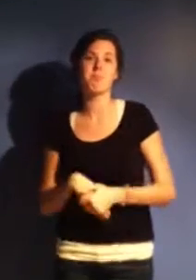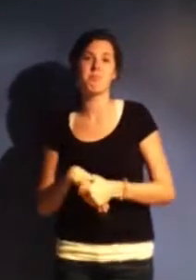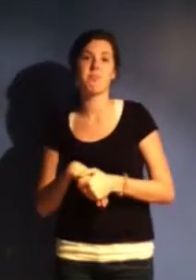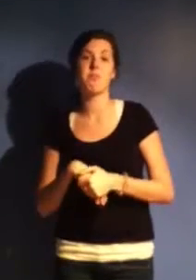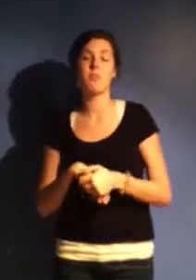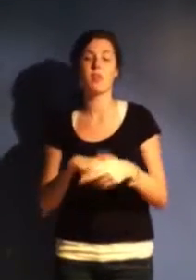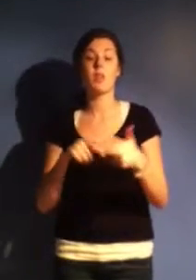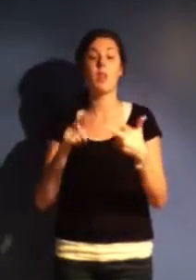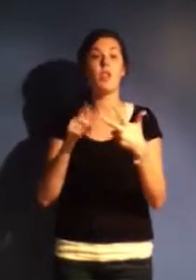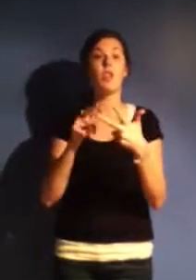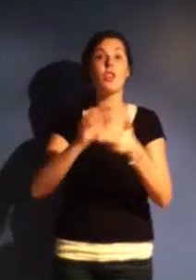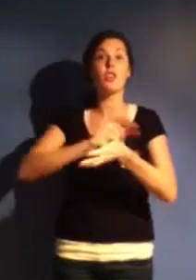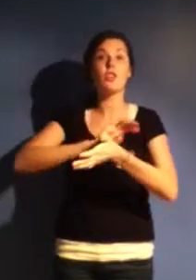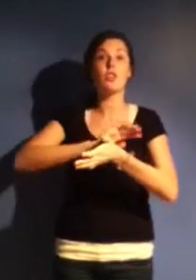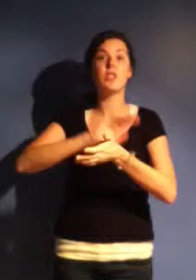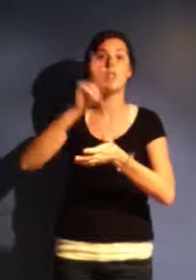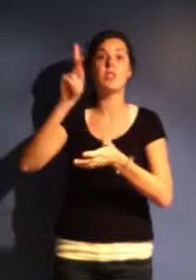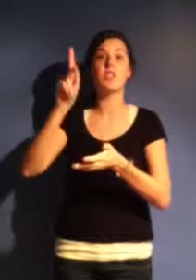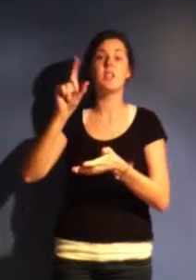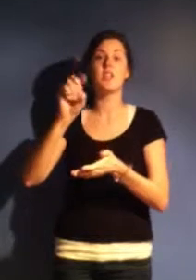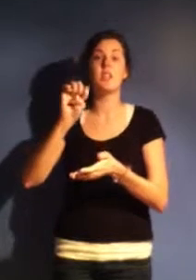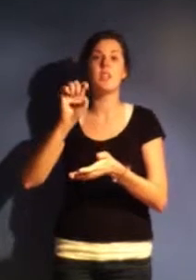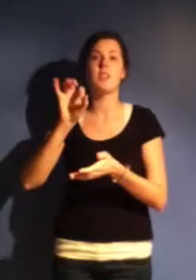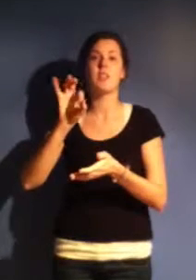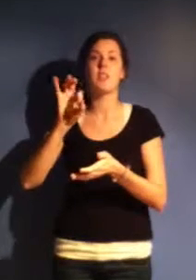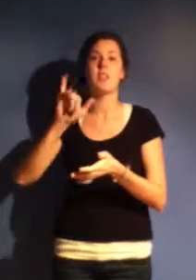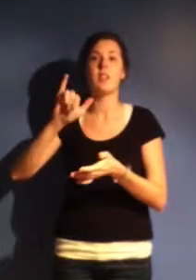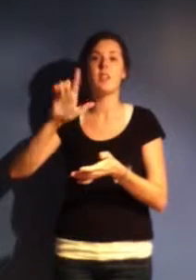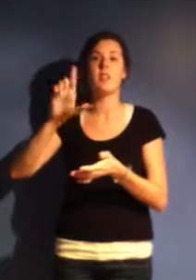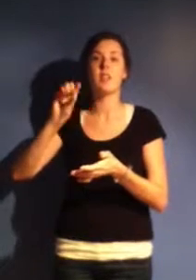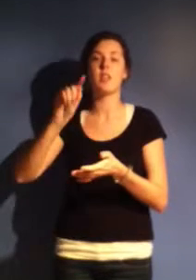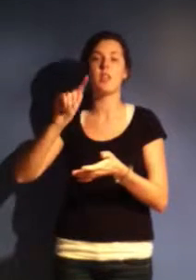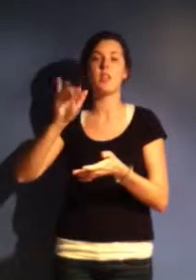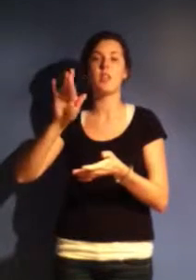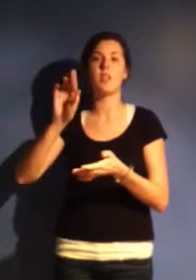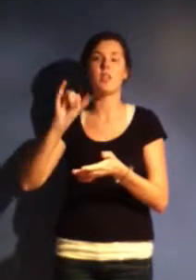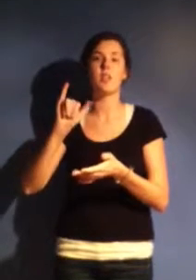kefalotiri cheese, which is another Greek cheese. If this is unavailable to you, you can